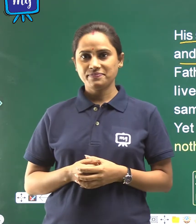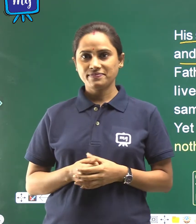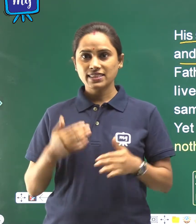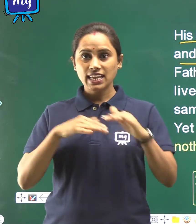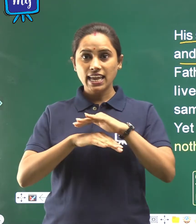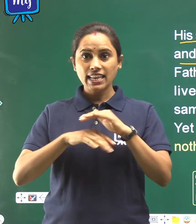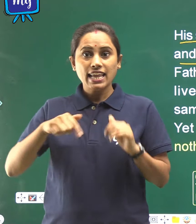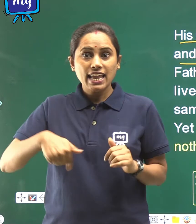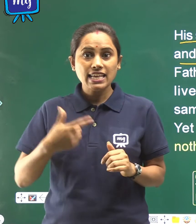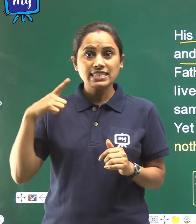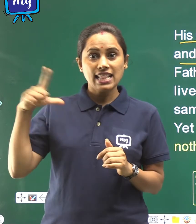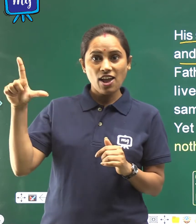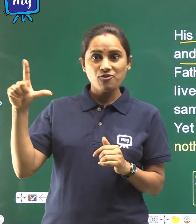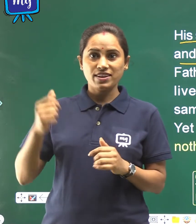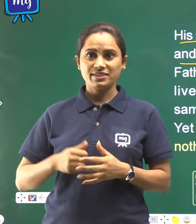in his life.